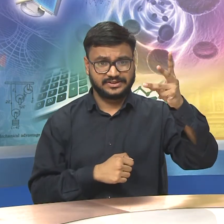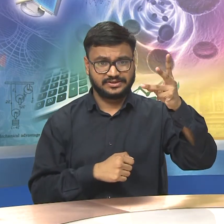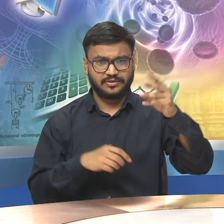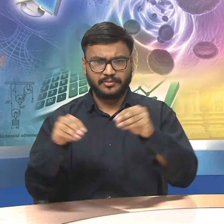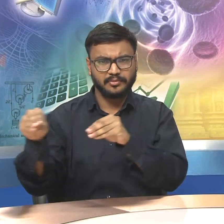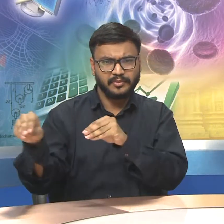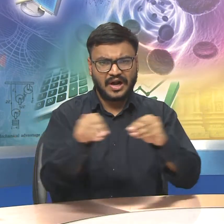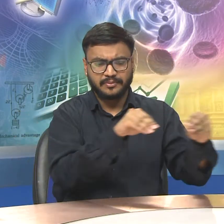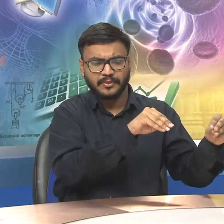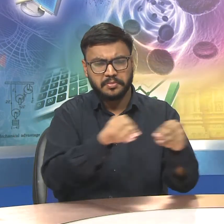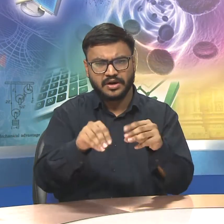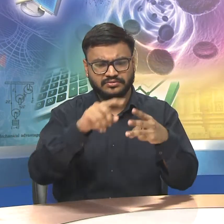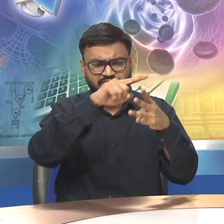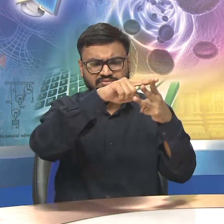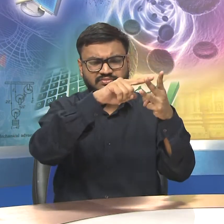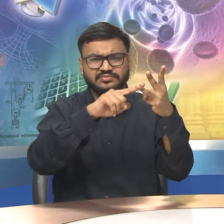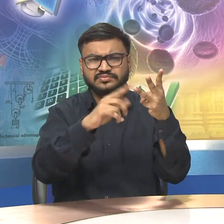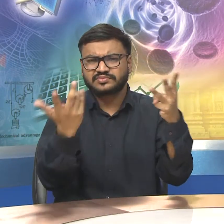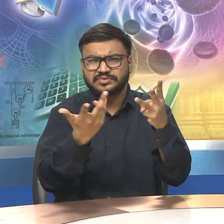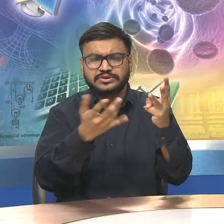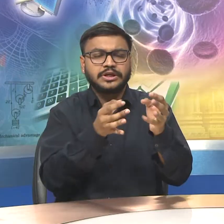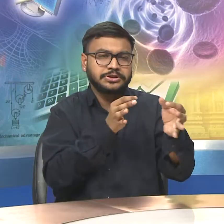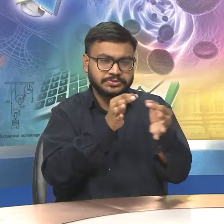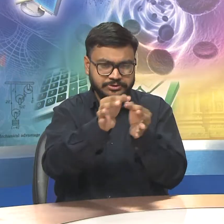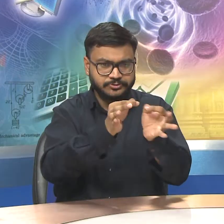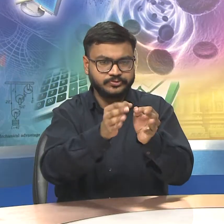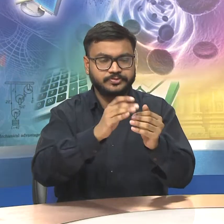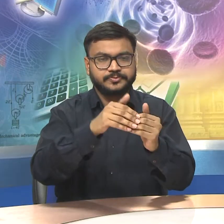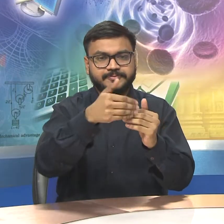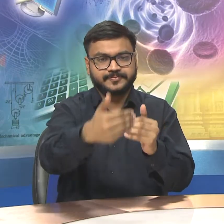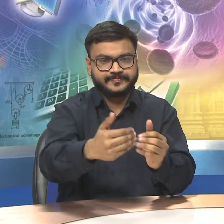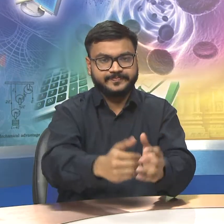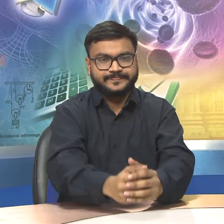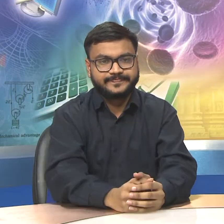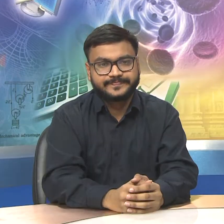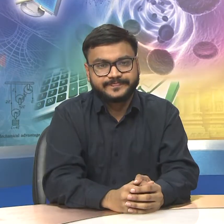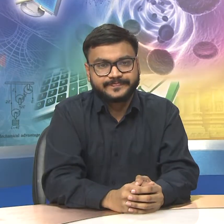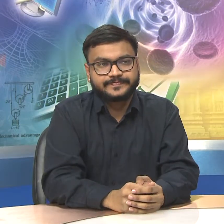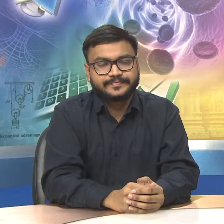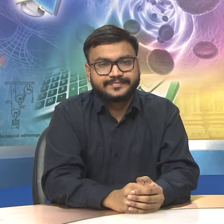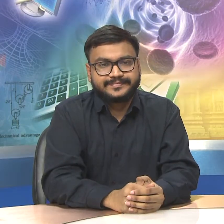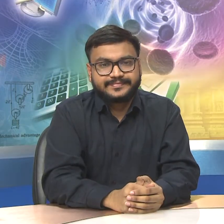articulation. Third is movement. What is this? Let's explain.